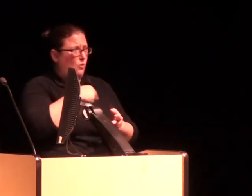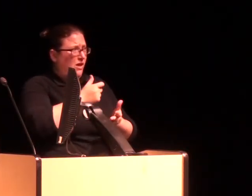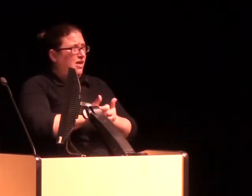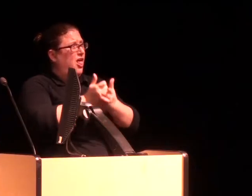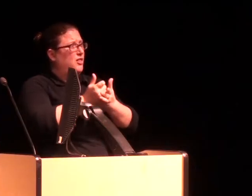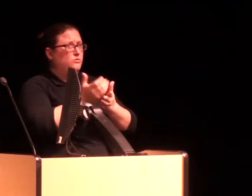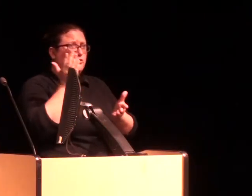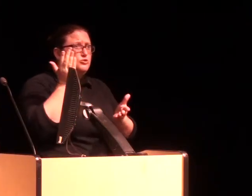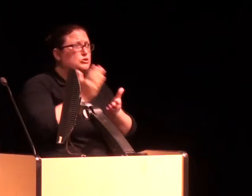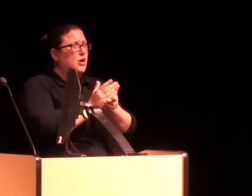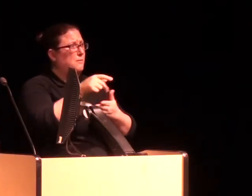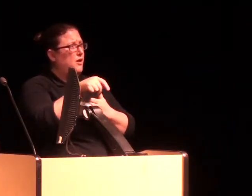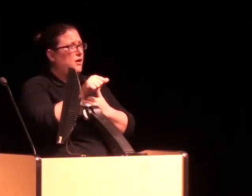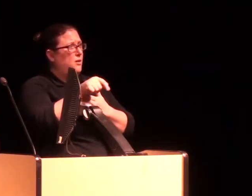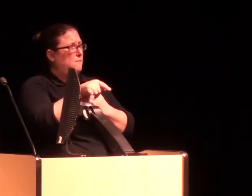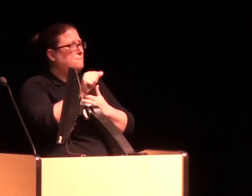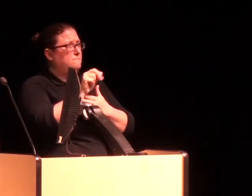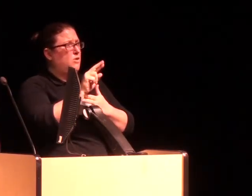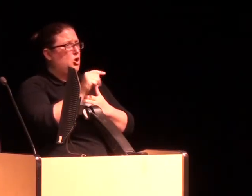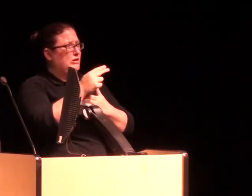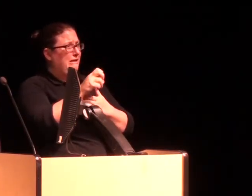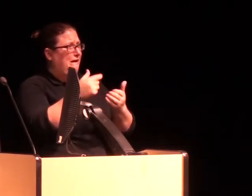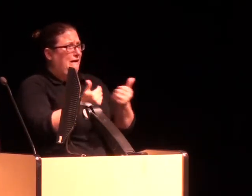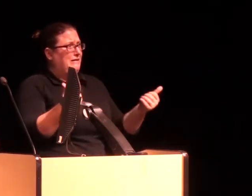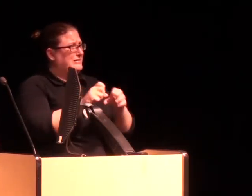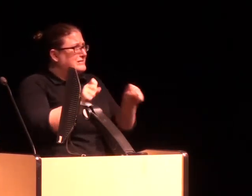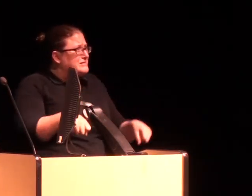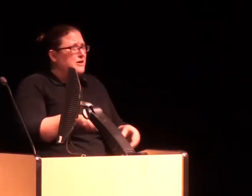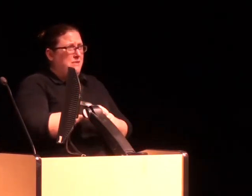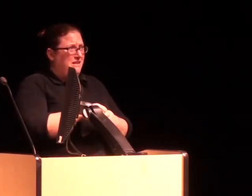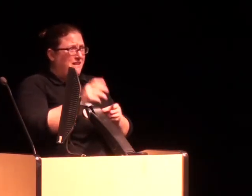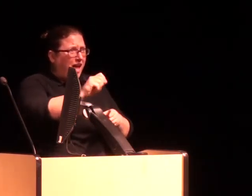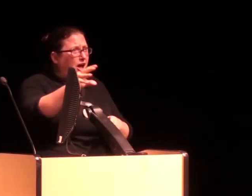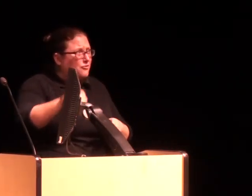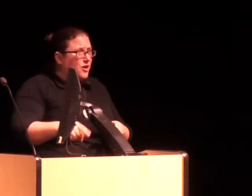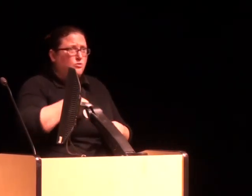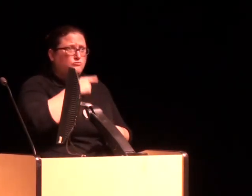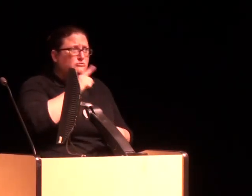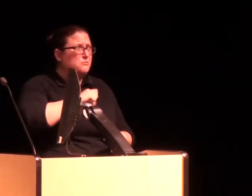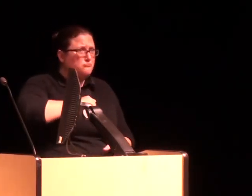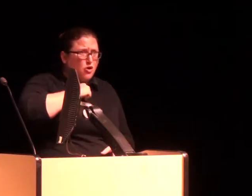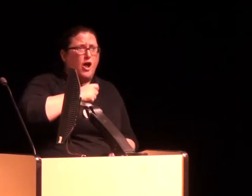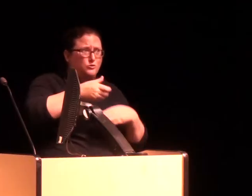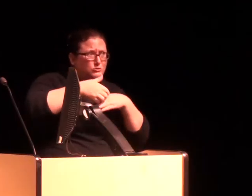to the apartheid system in Africa. We are very proud to send people to fight for it.